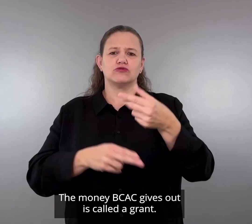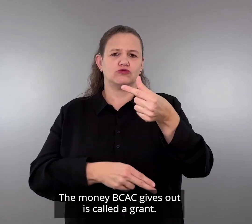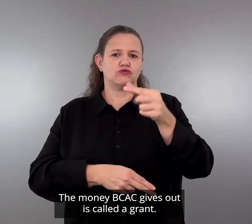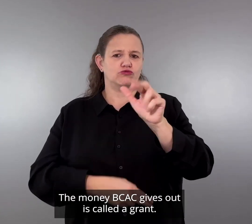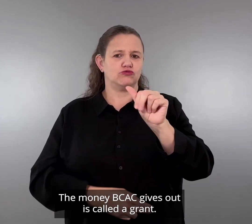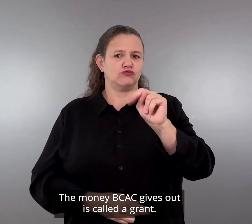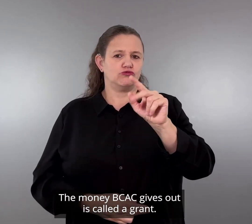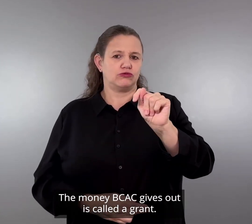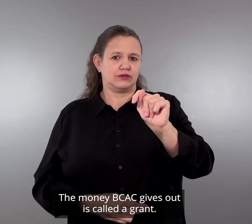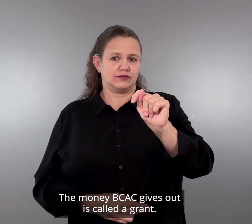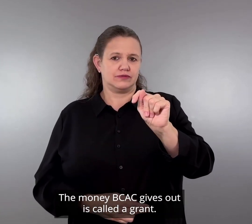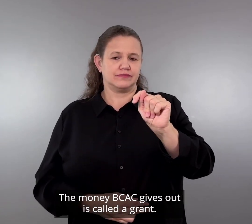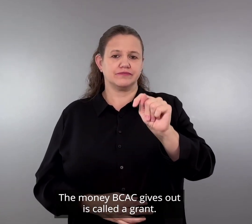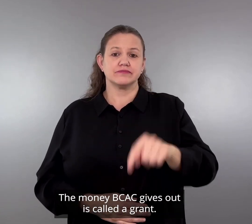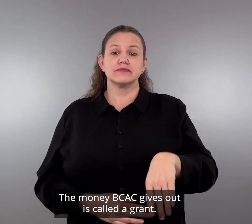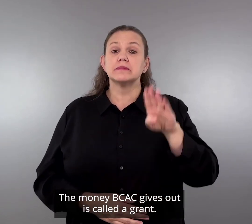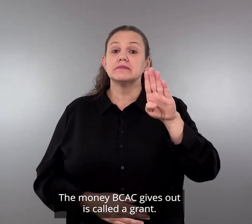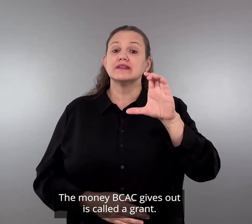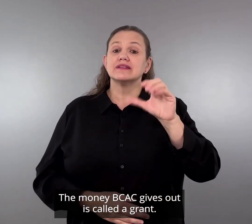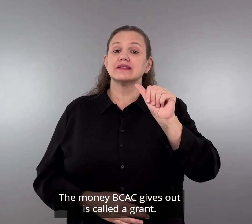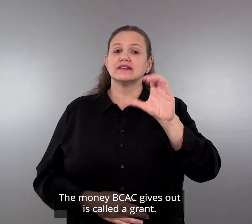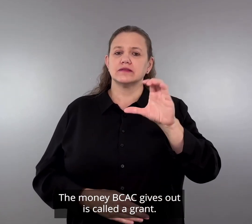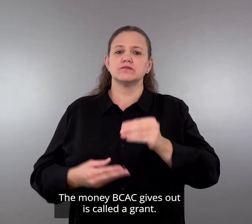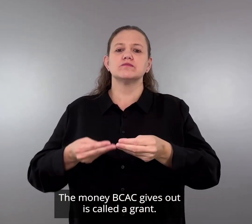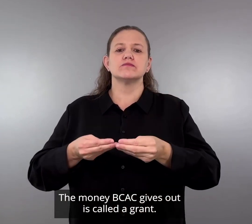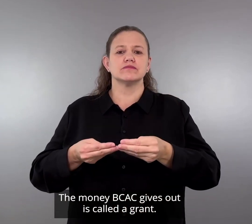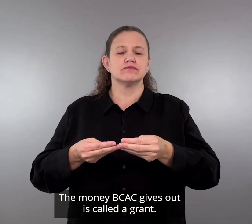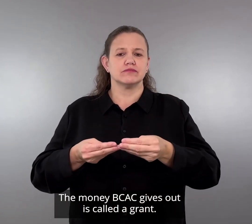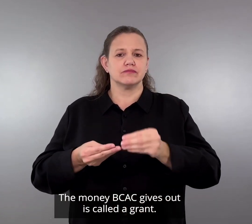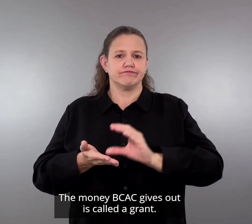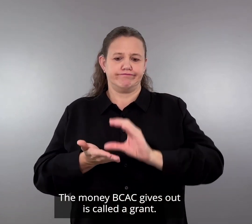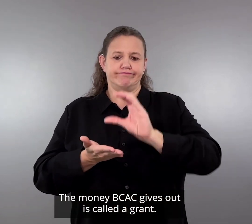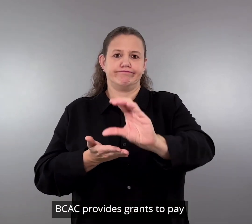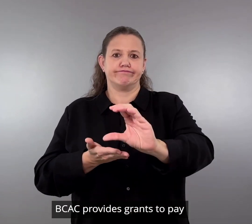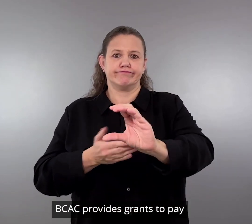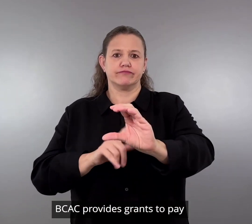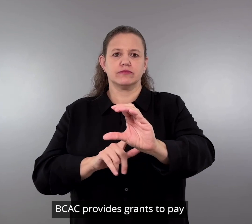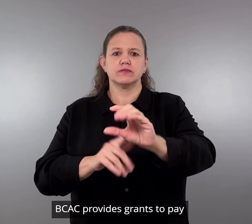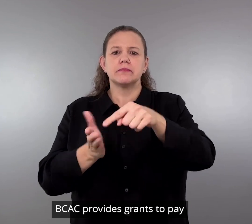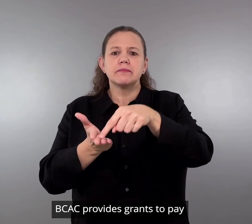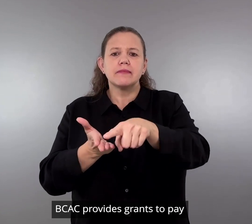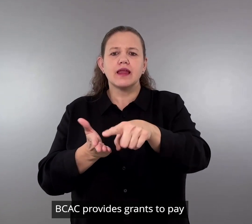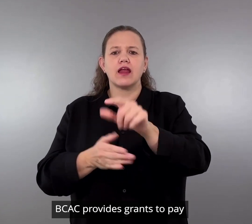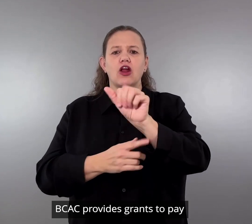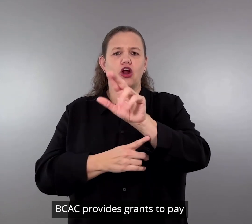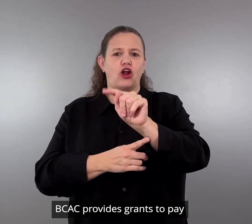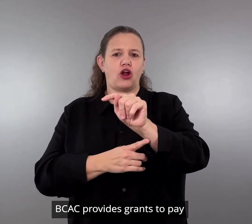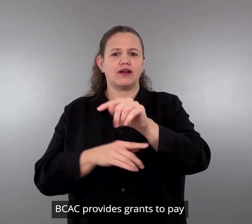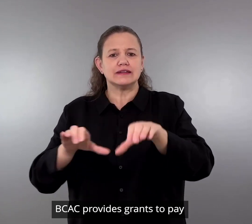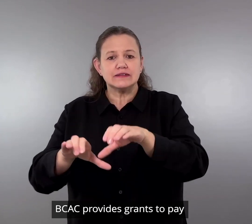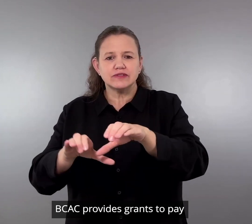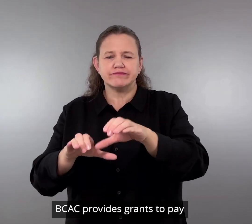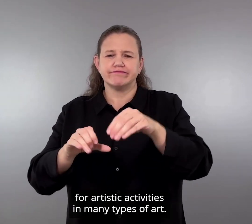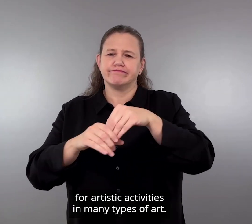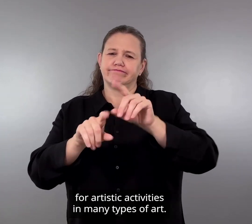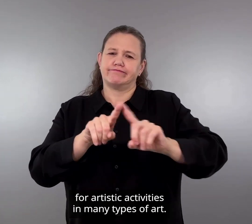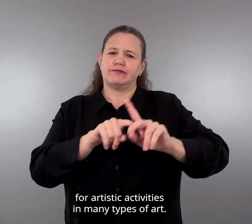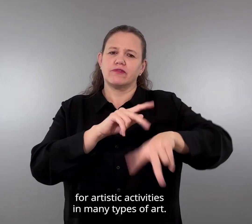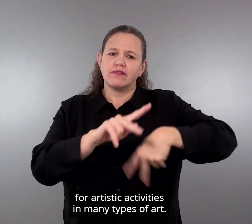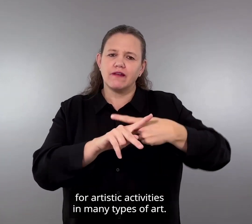money BCAC gives out is called a grant. BCAC provides grants to pay for artistic